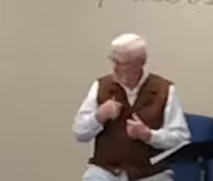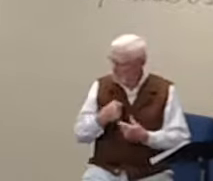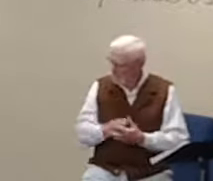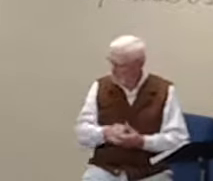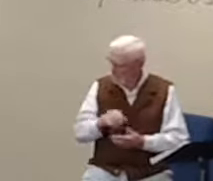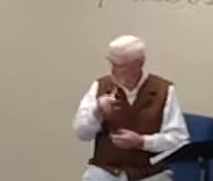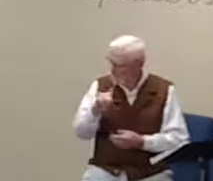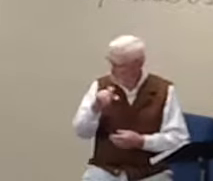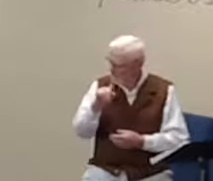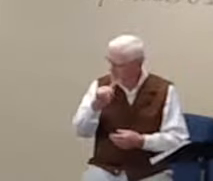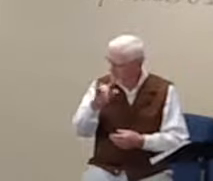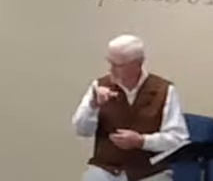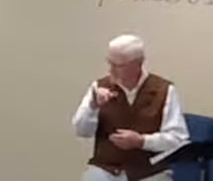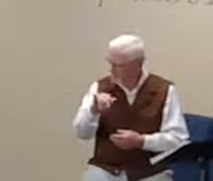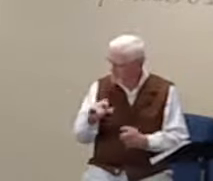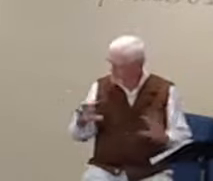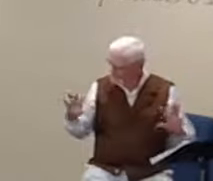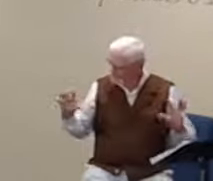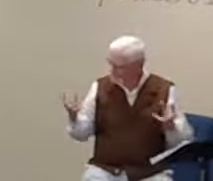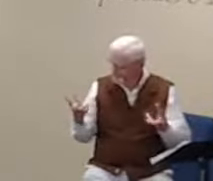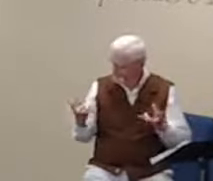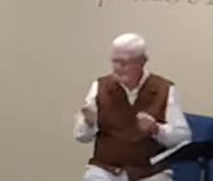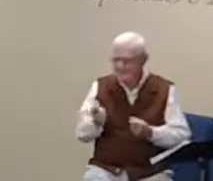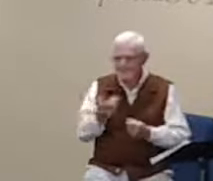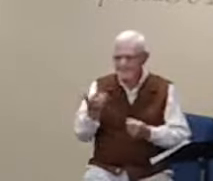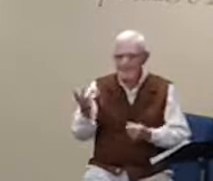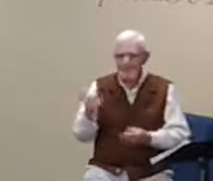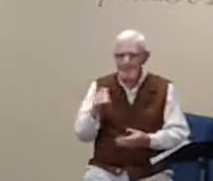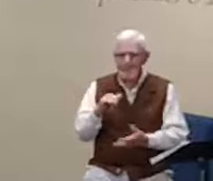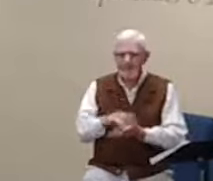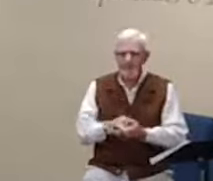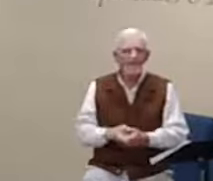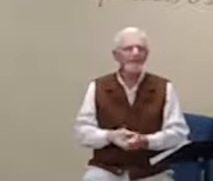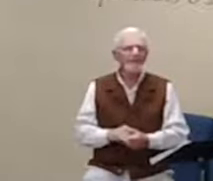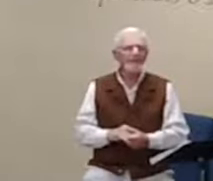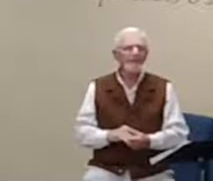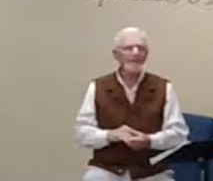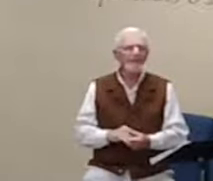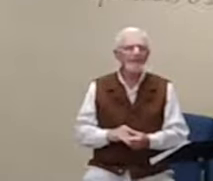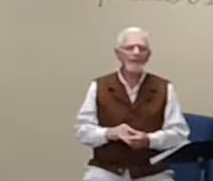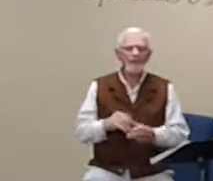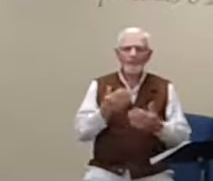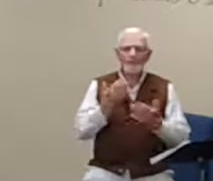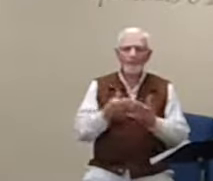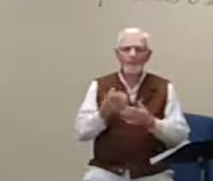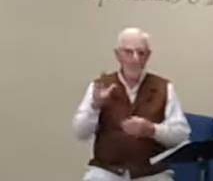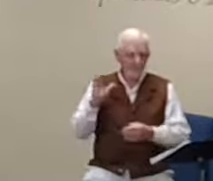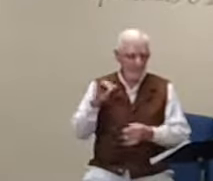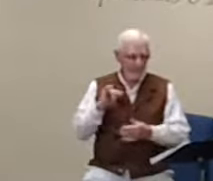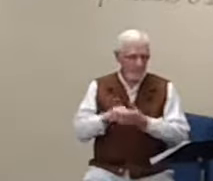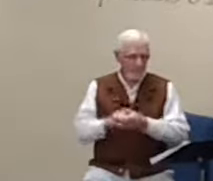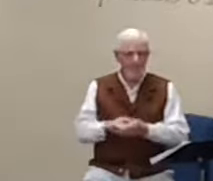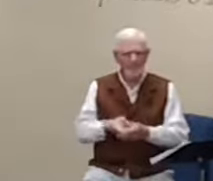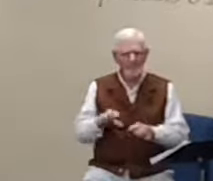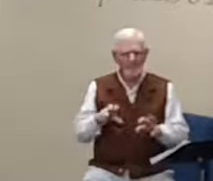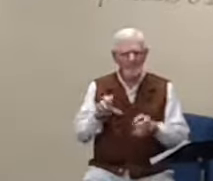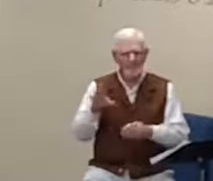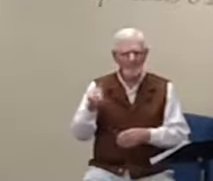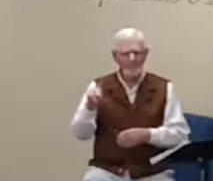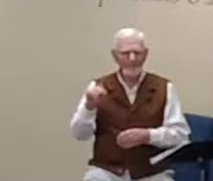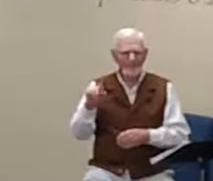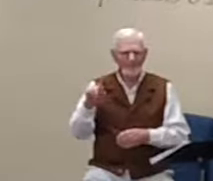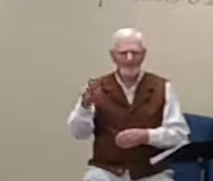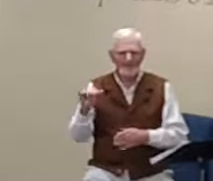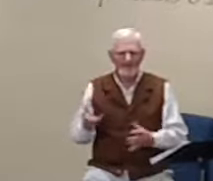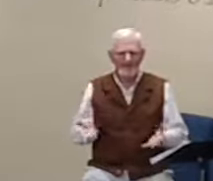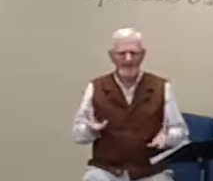pottery gathering or something like that, but we're going to be making, and that's going to be here, right? Yep. We're going to be doing pottery here,